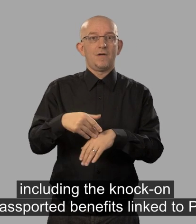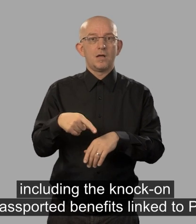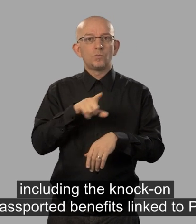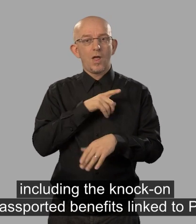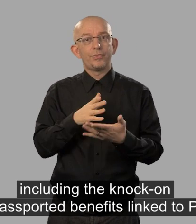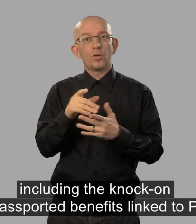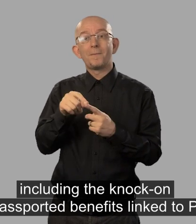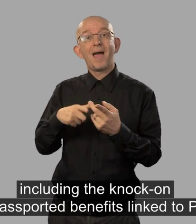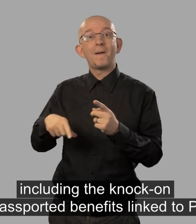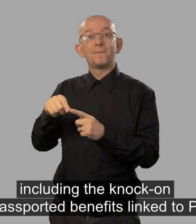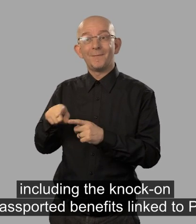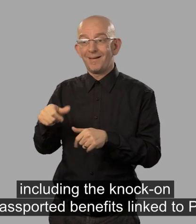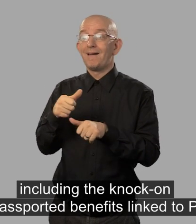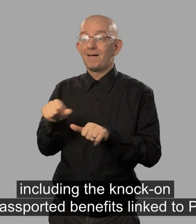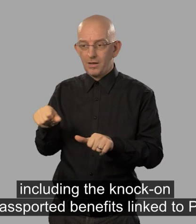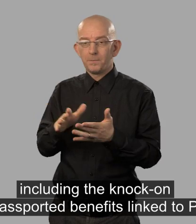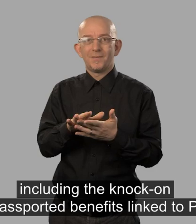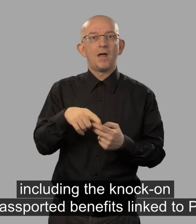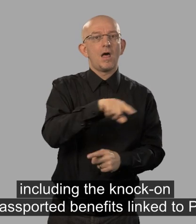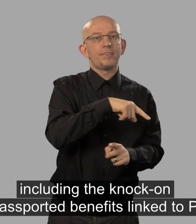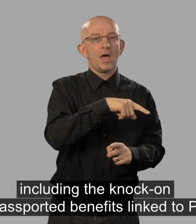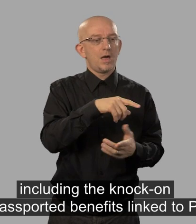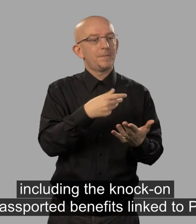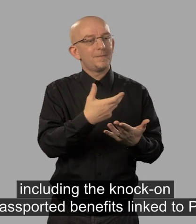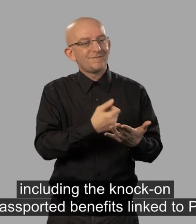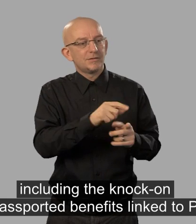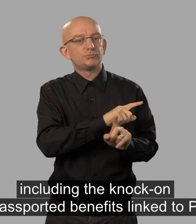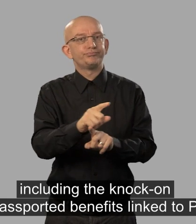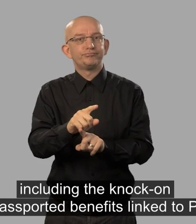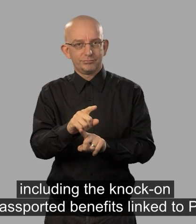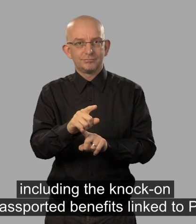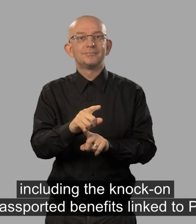including the knock-on to passported benefits linked to PIP.